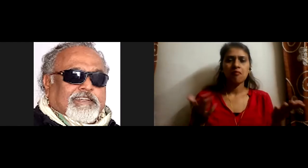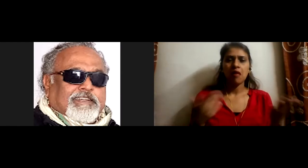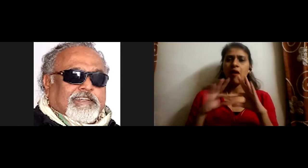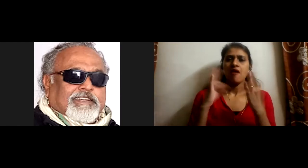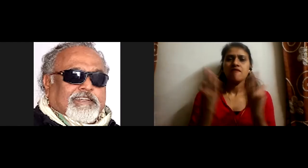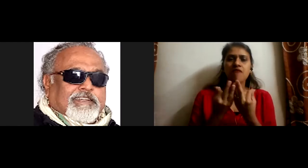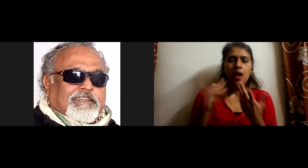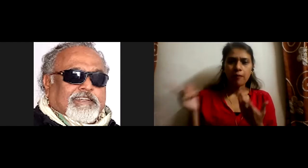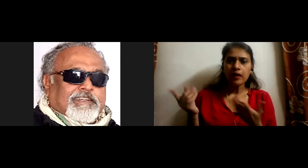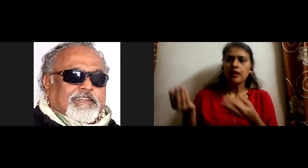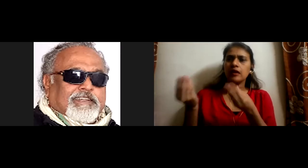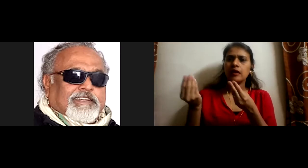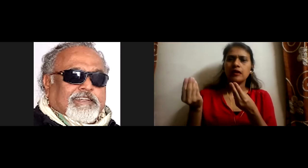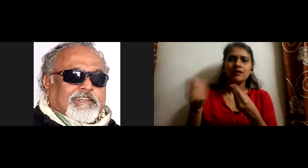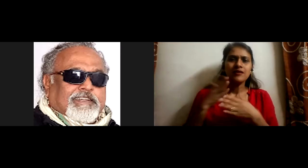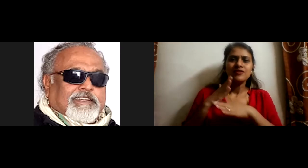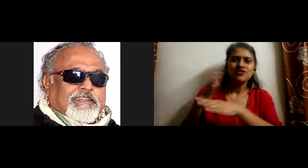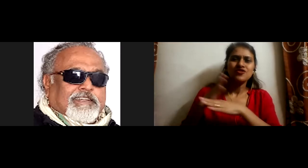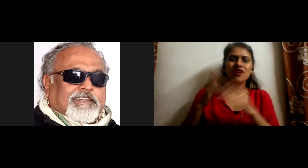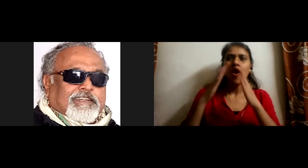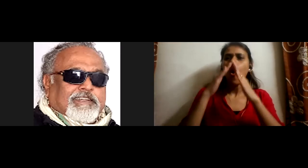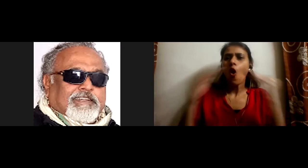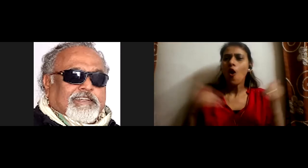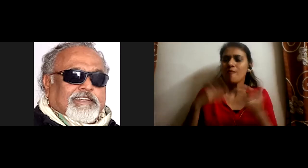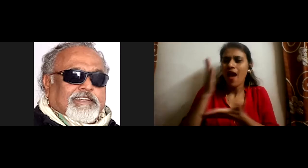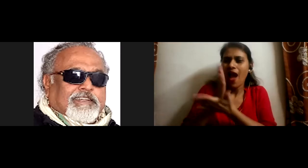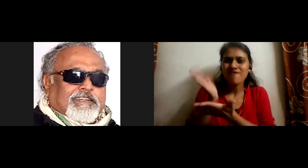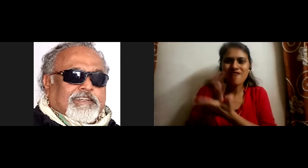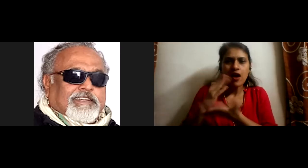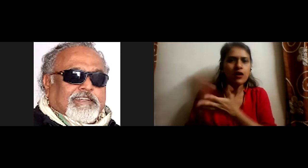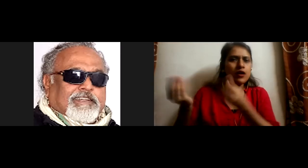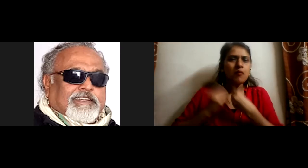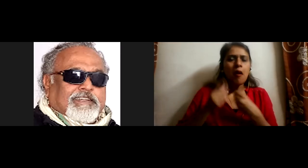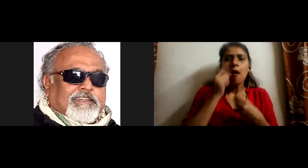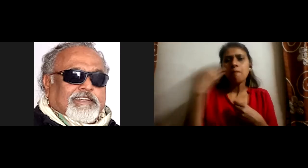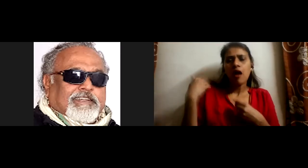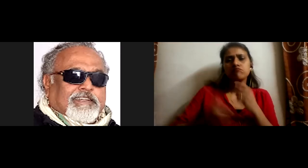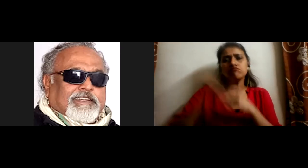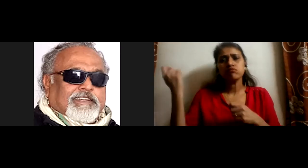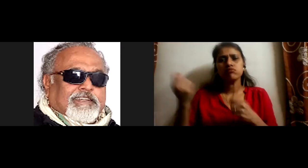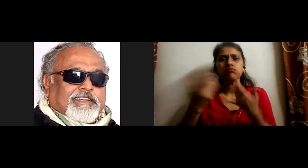not given me my share of property, or my brother has just taken away my property, a family member has just taken away my